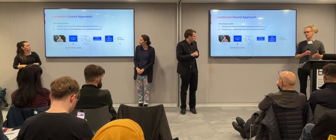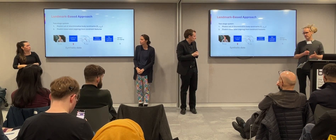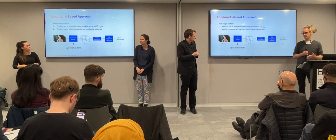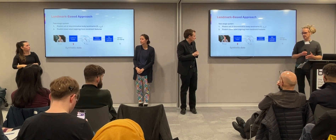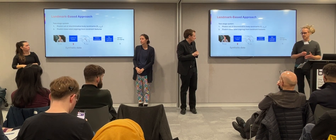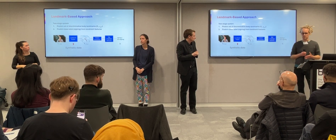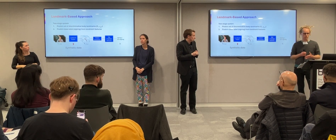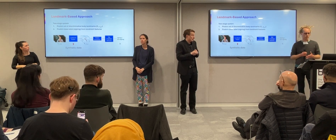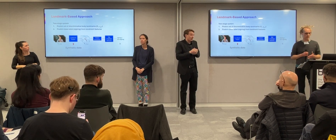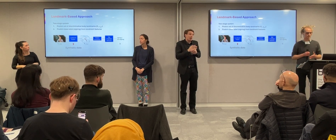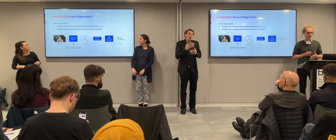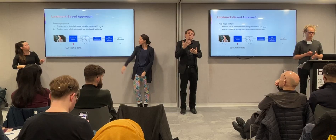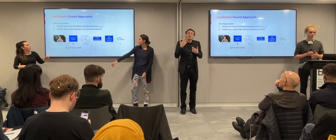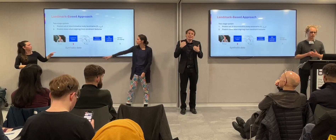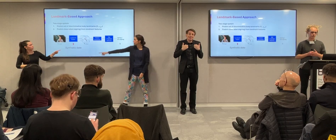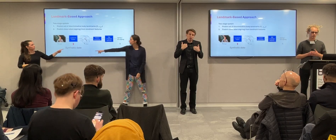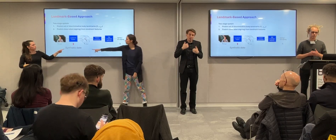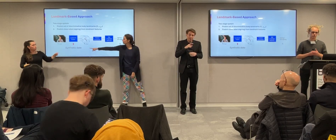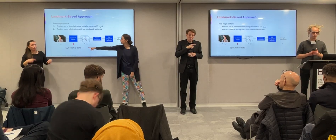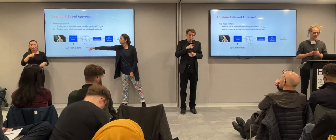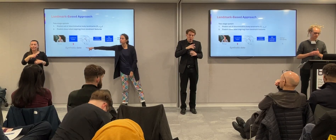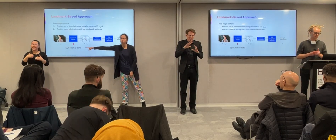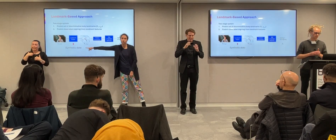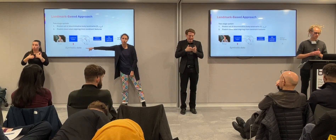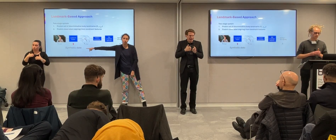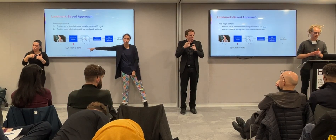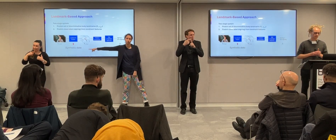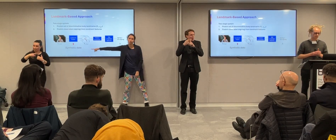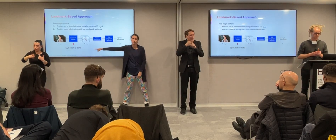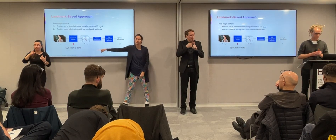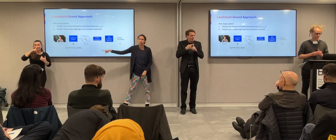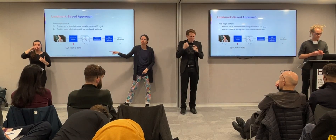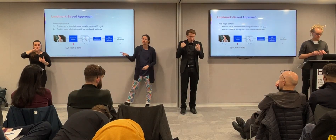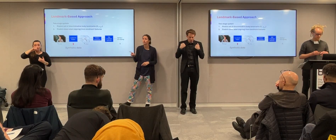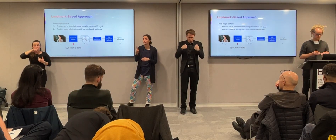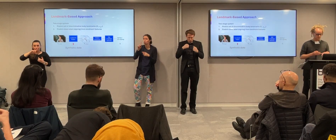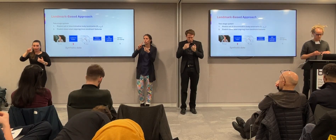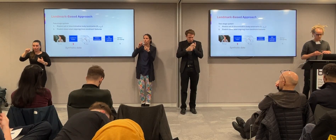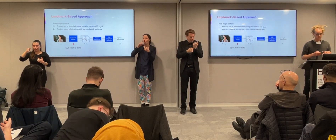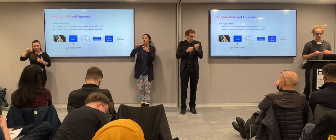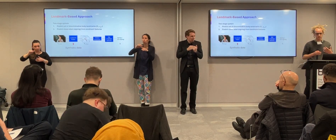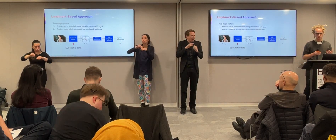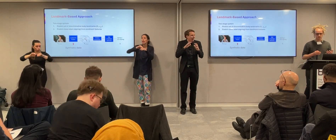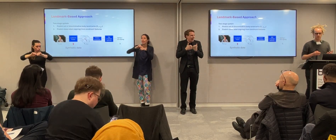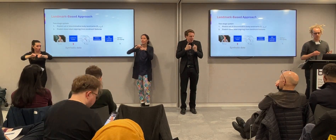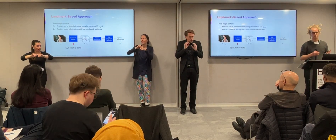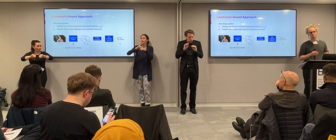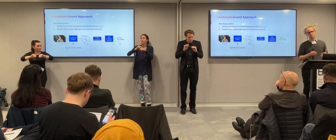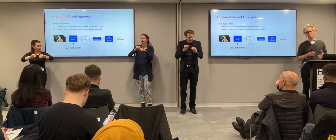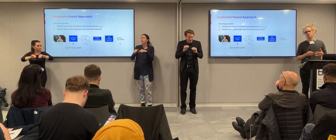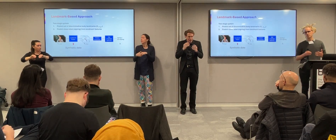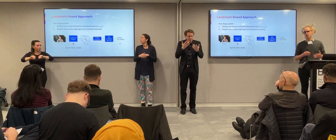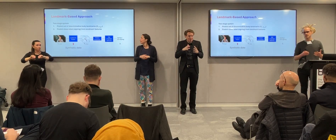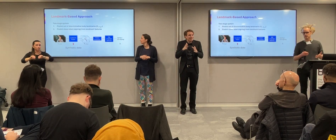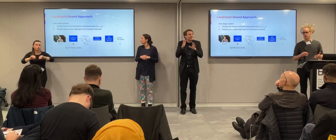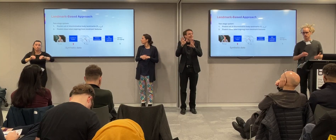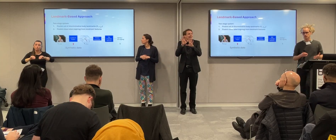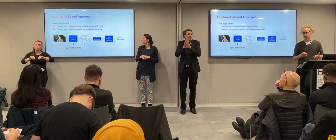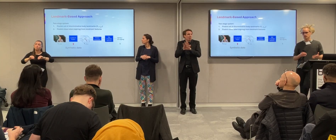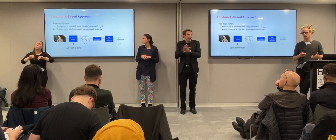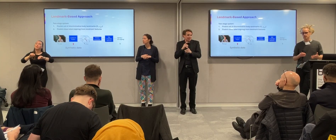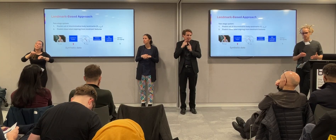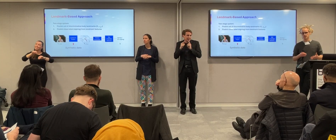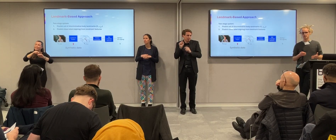leverage synthetic data to train the landmark tracker, and this basically brings us